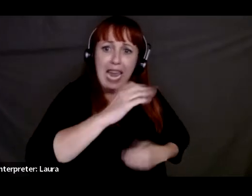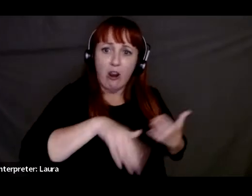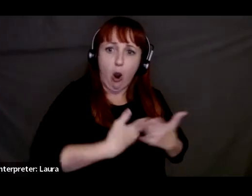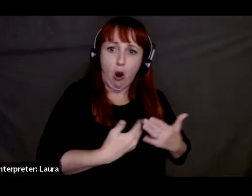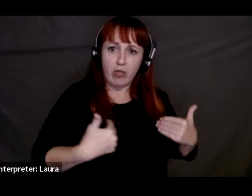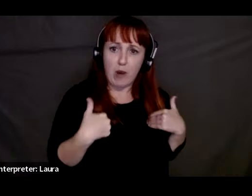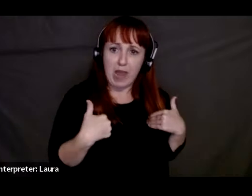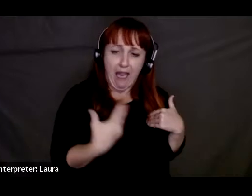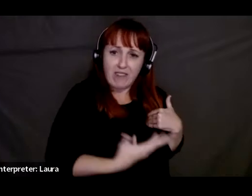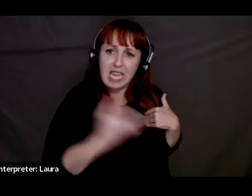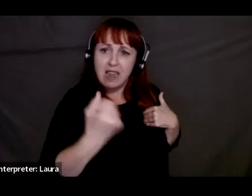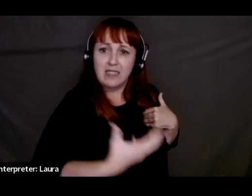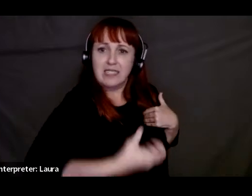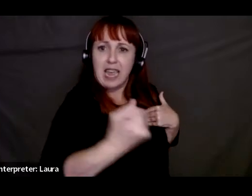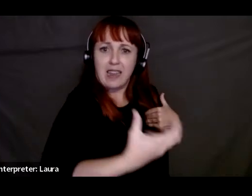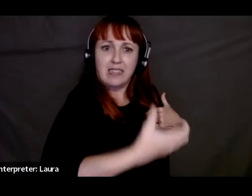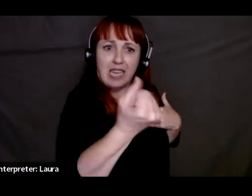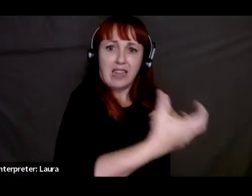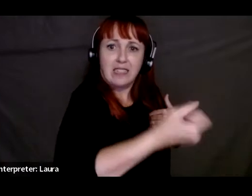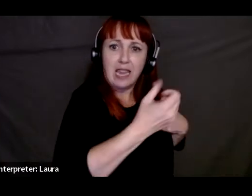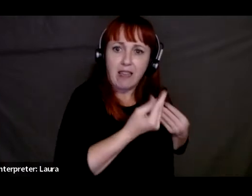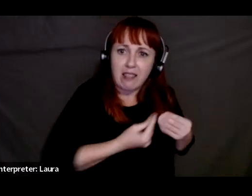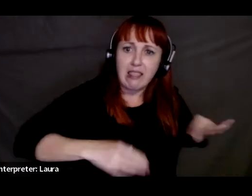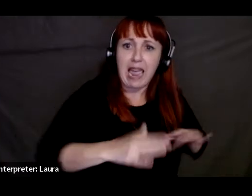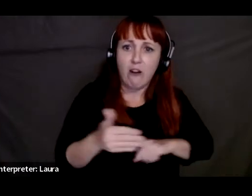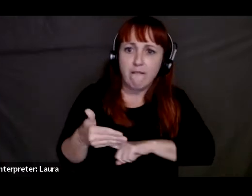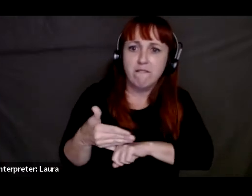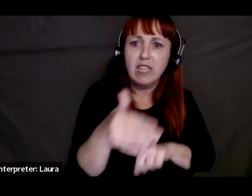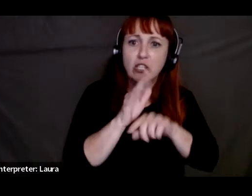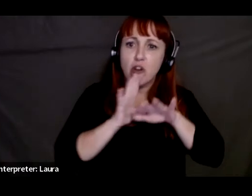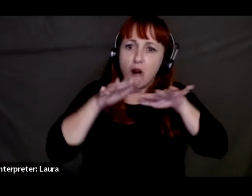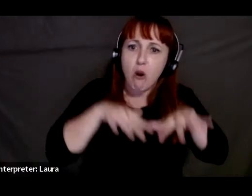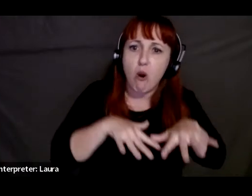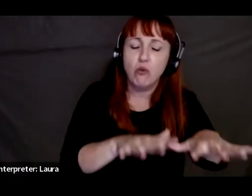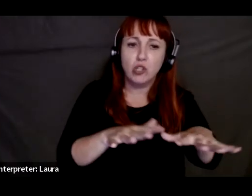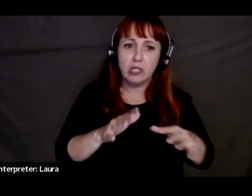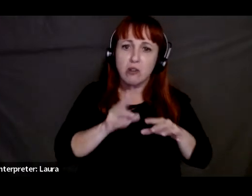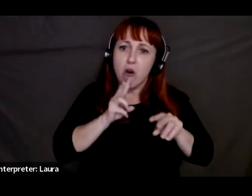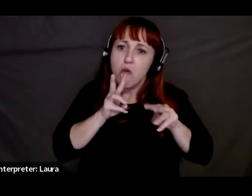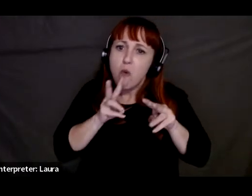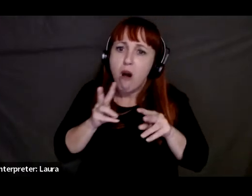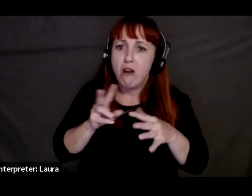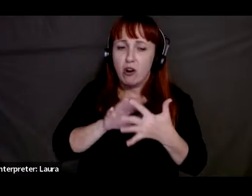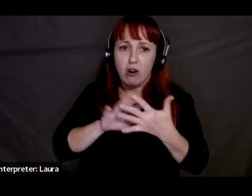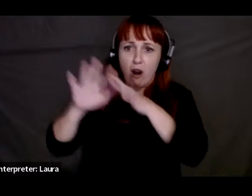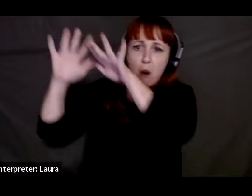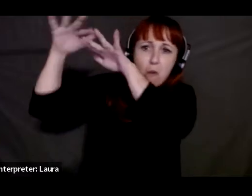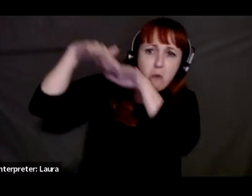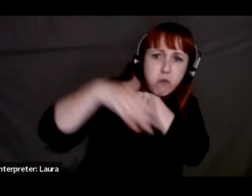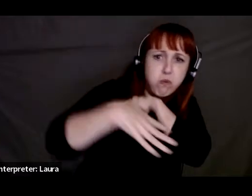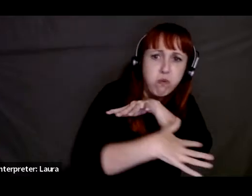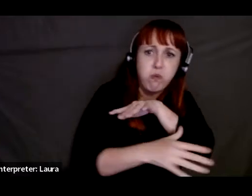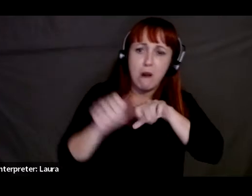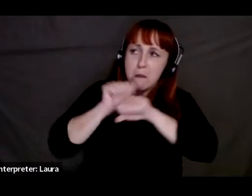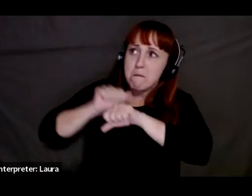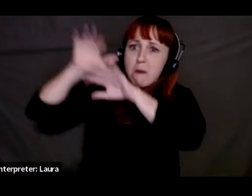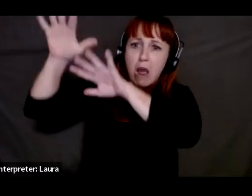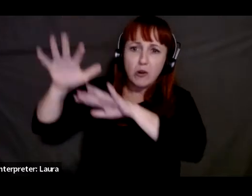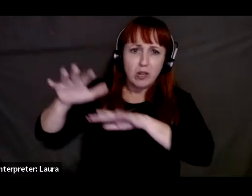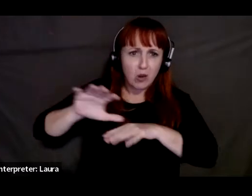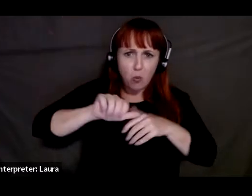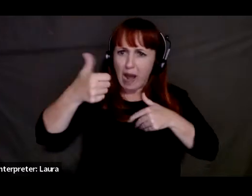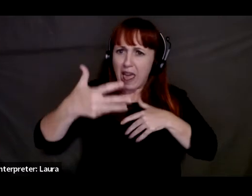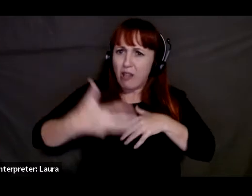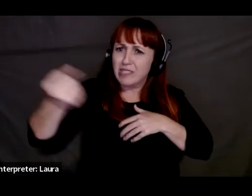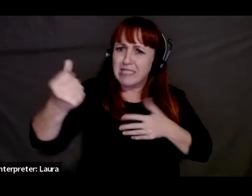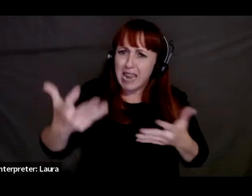have. Our land, our fishes, our oceans, our water, our mauna. What else do